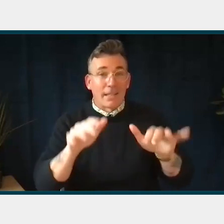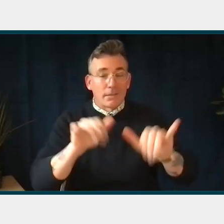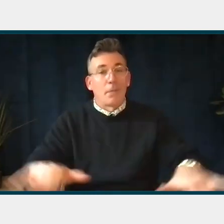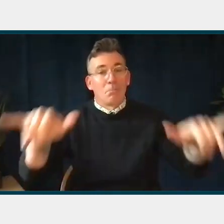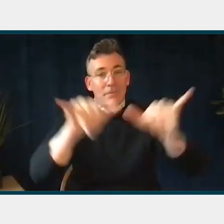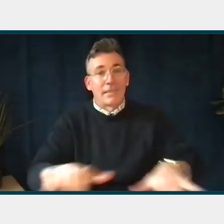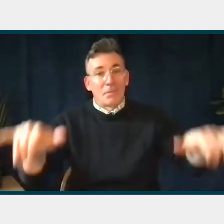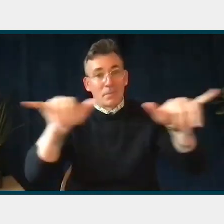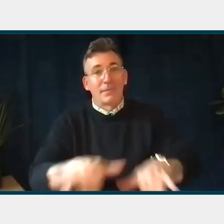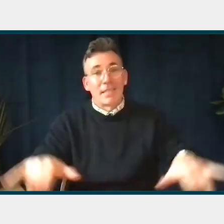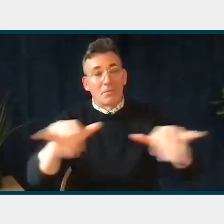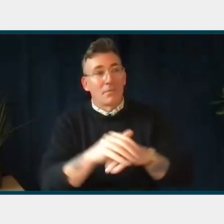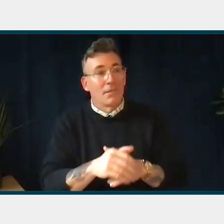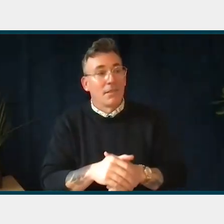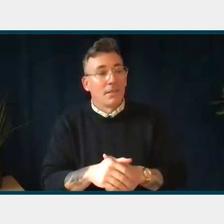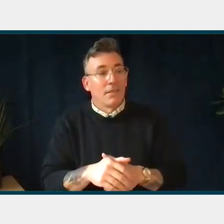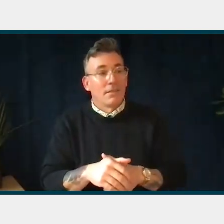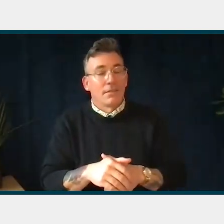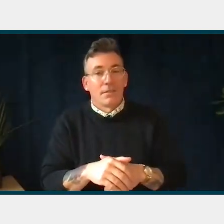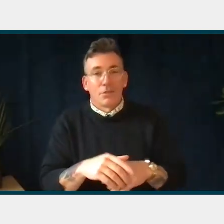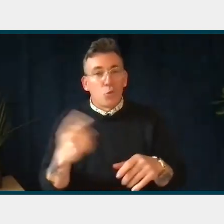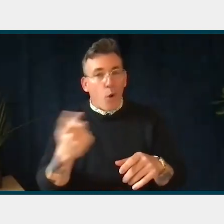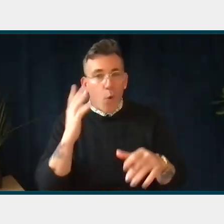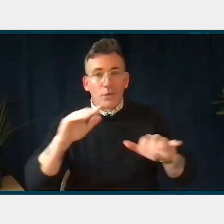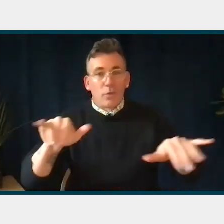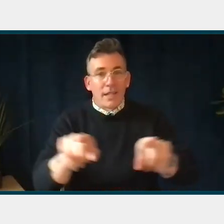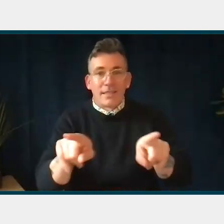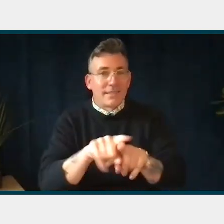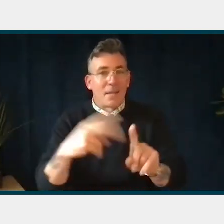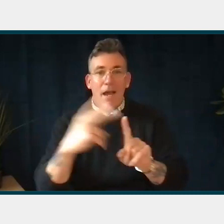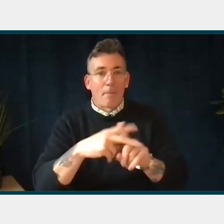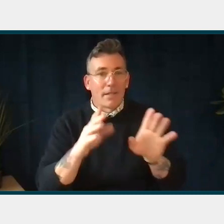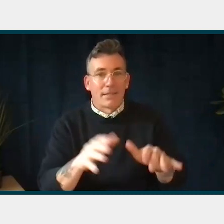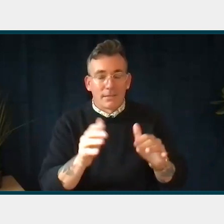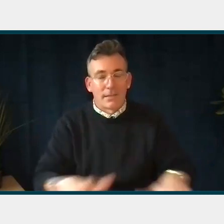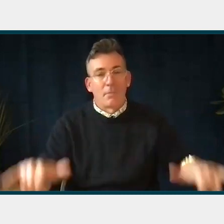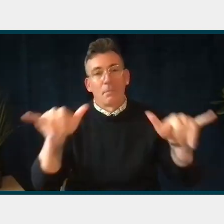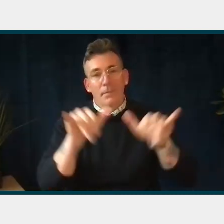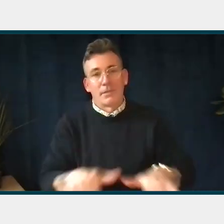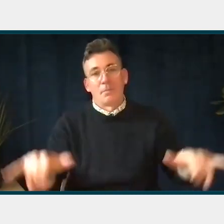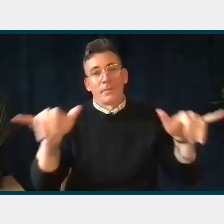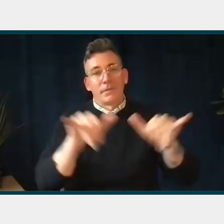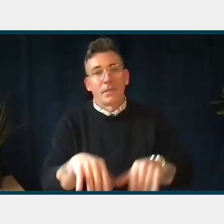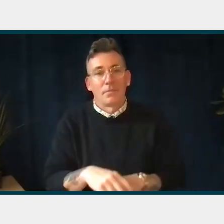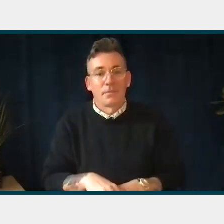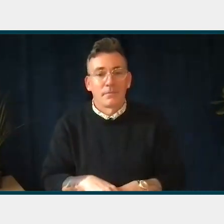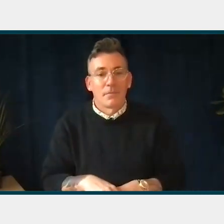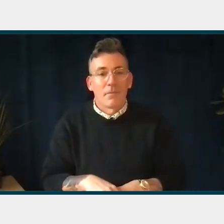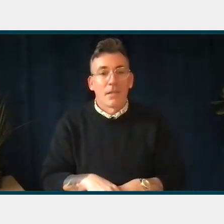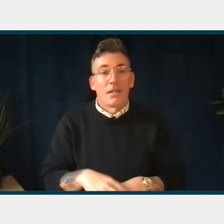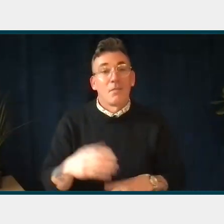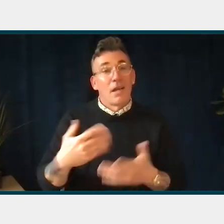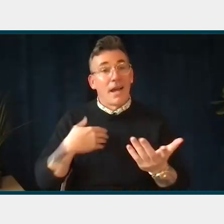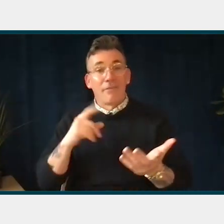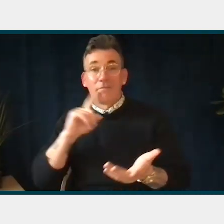always, you know, marketing. It's always happening in the same place, right? And if you do that, you're always going to get the same applicants